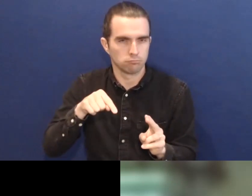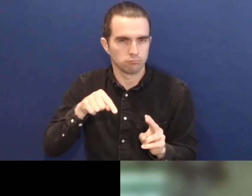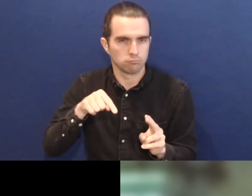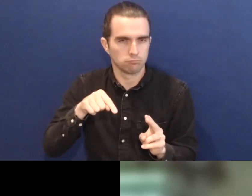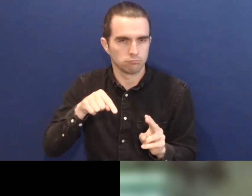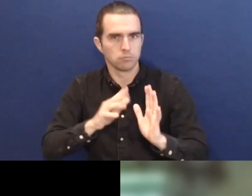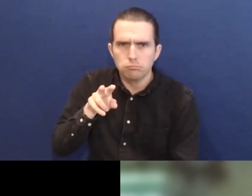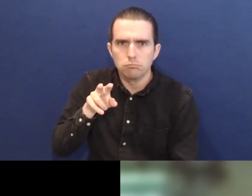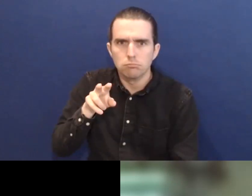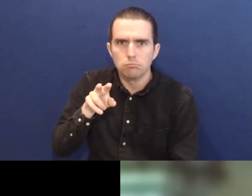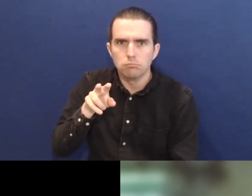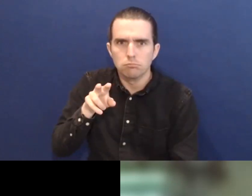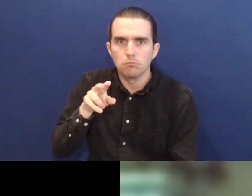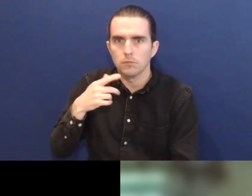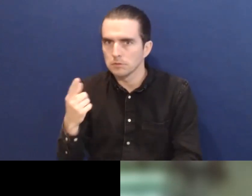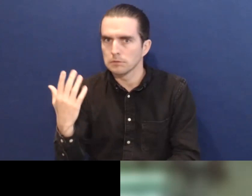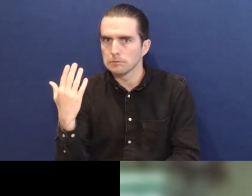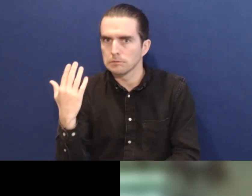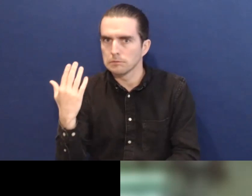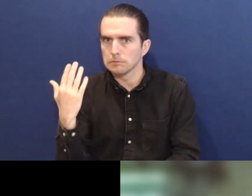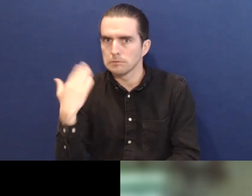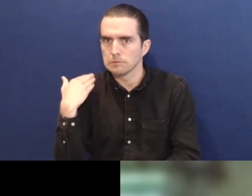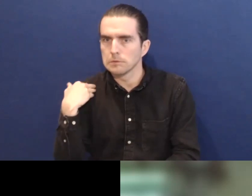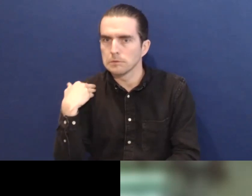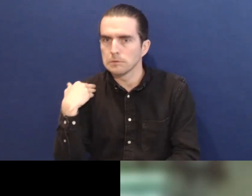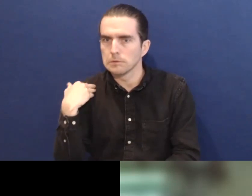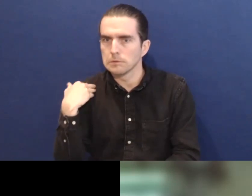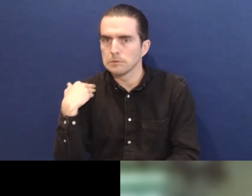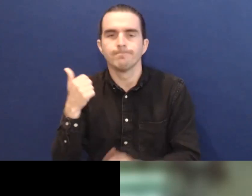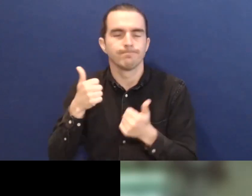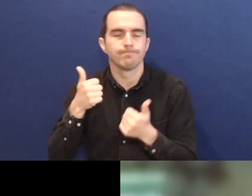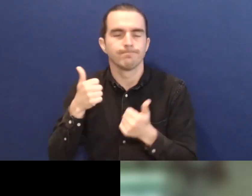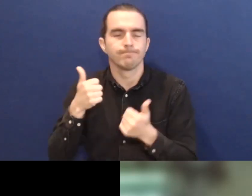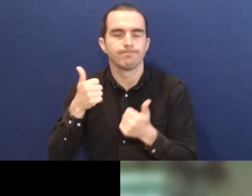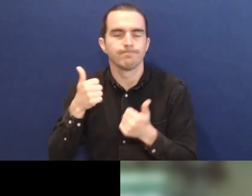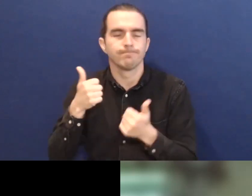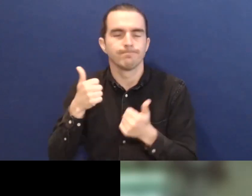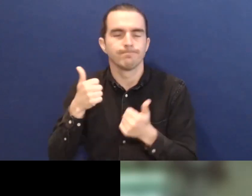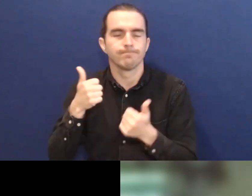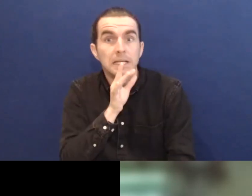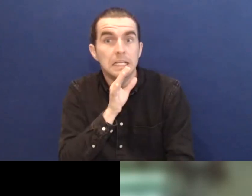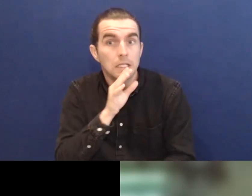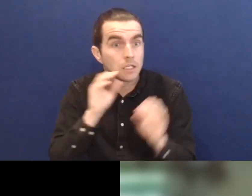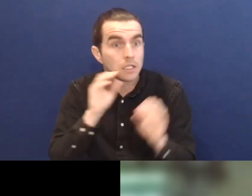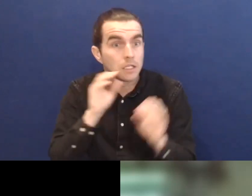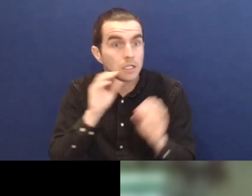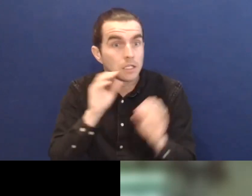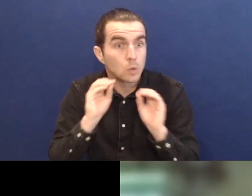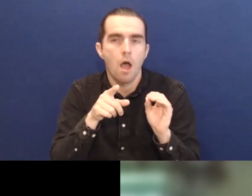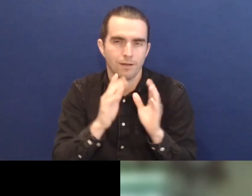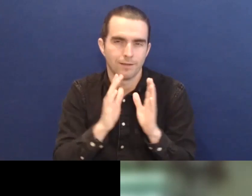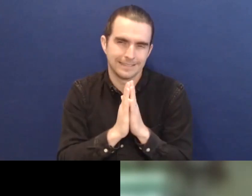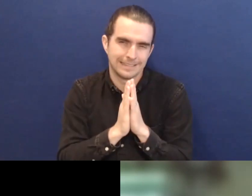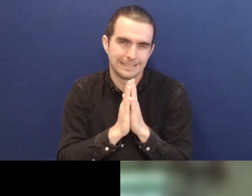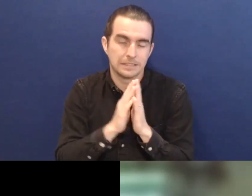a request came up. If you are not speaking, kindly, or not interpreting, kindly turn